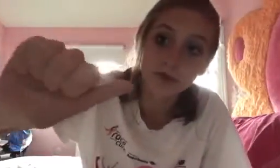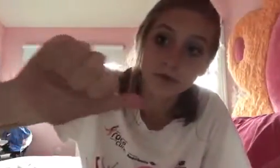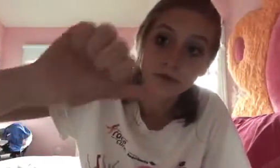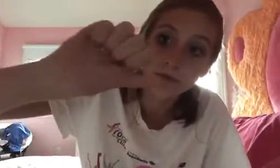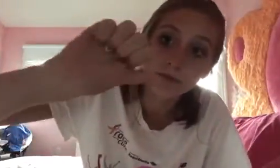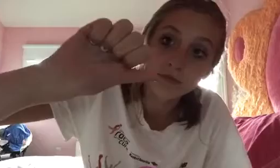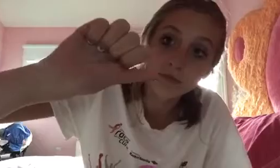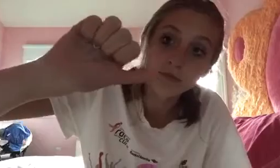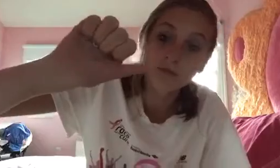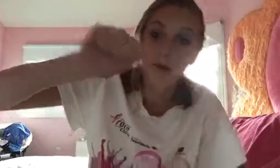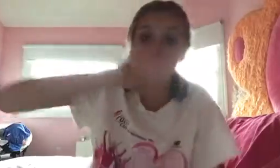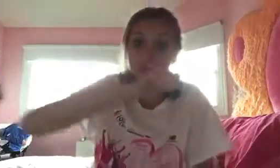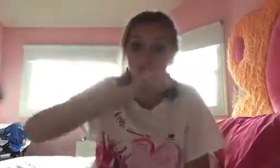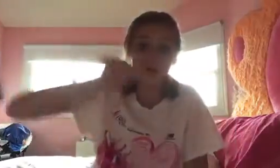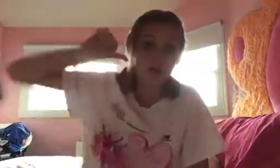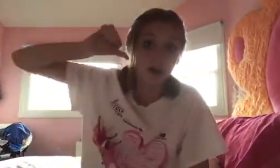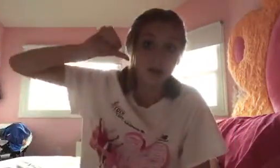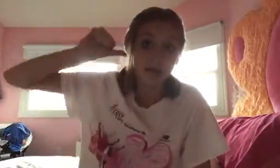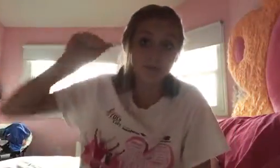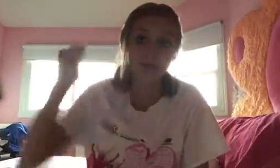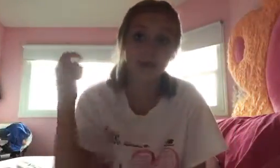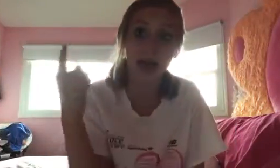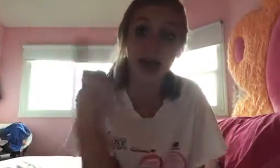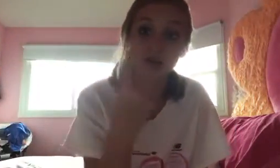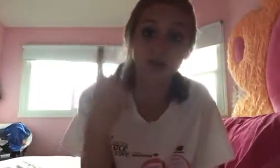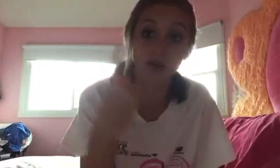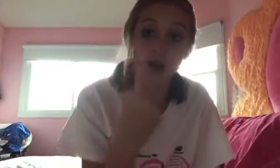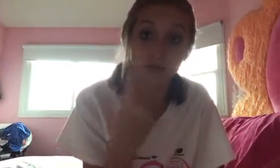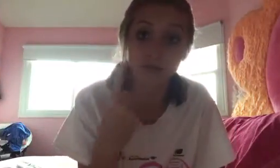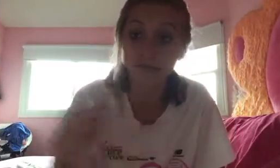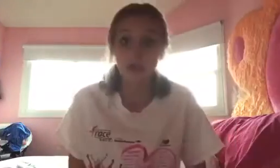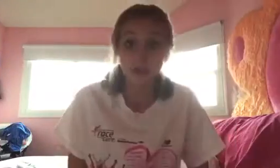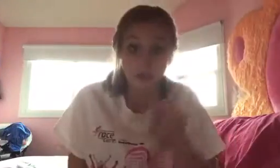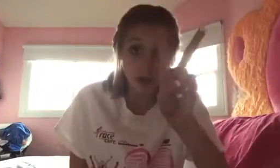do drunk and alone. Two,